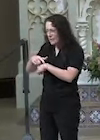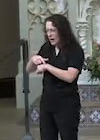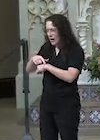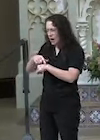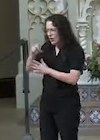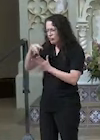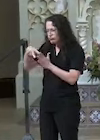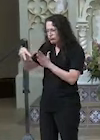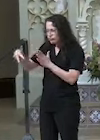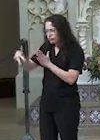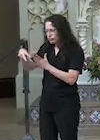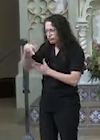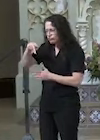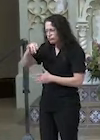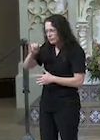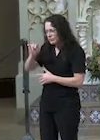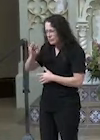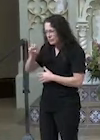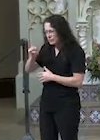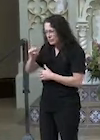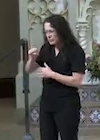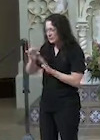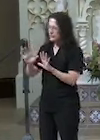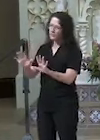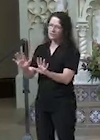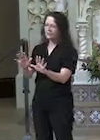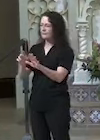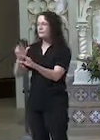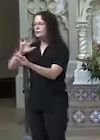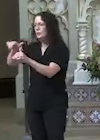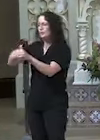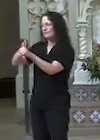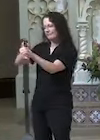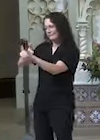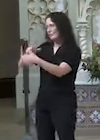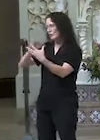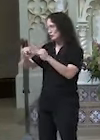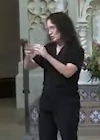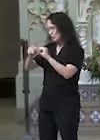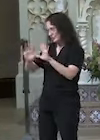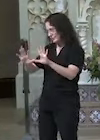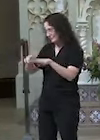pillars. Okay? Well, here's the story behind that.